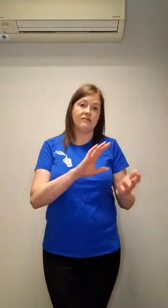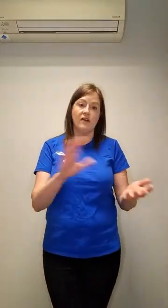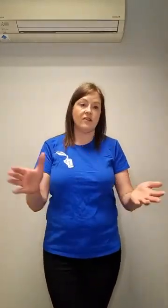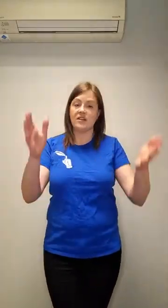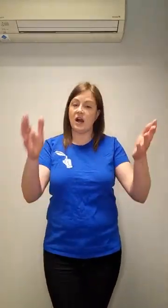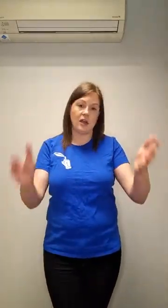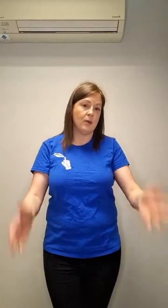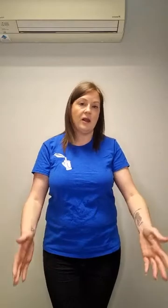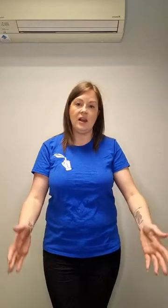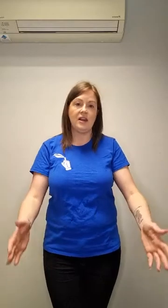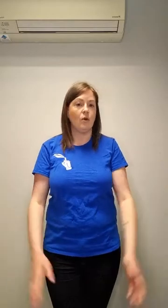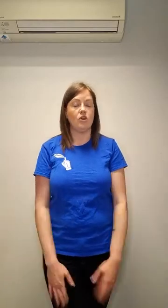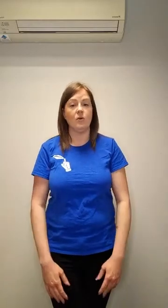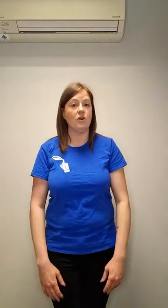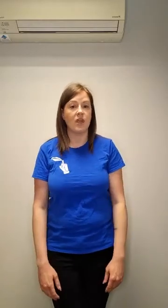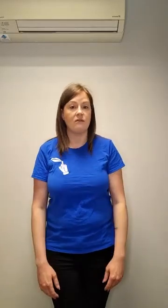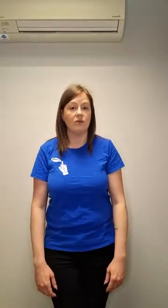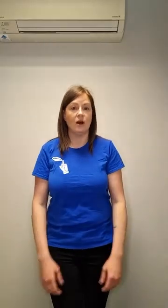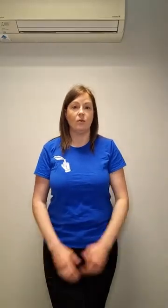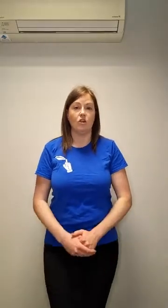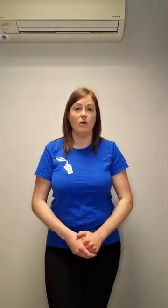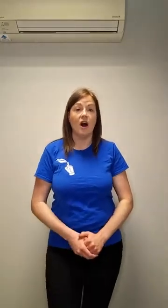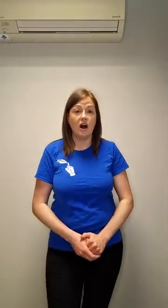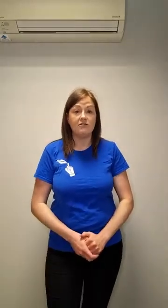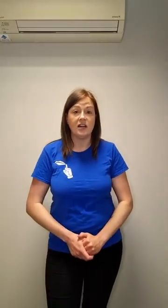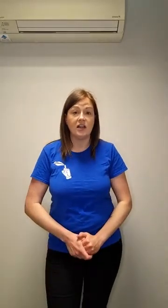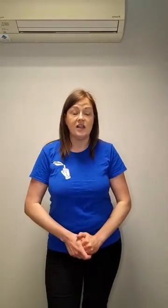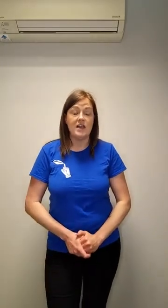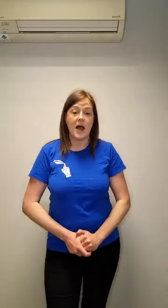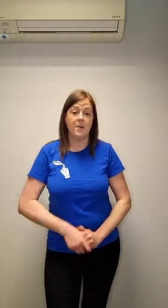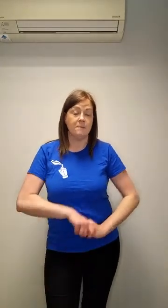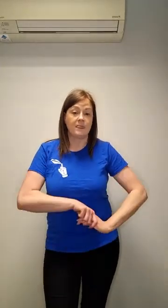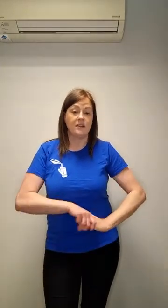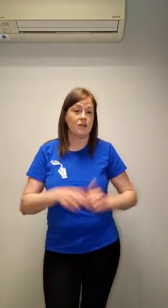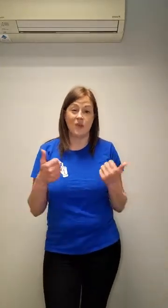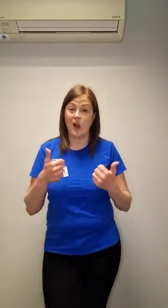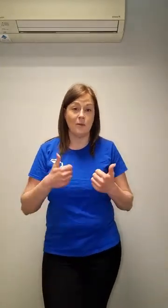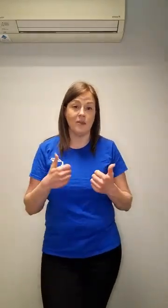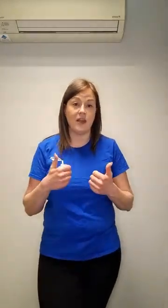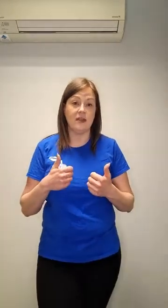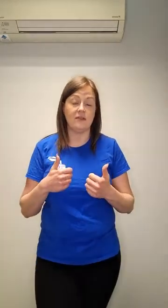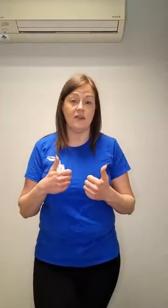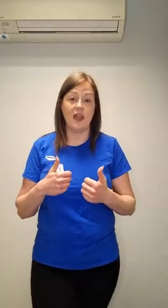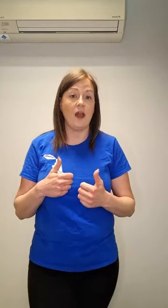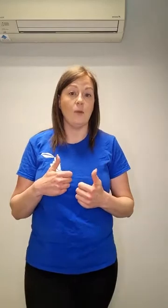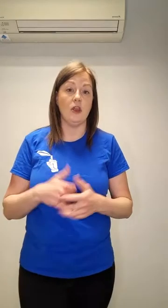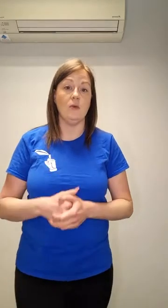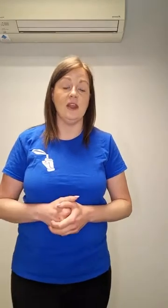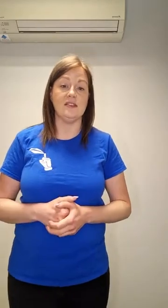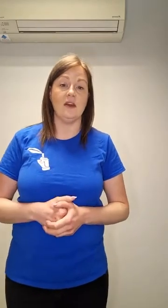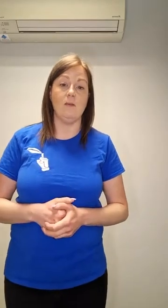you might find that these are completely what you were looking for and what you were after. So we hope that they help you in some